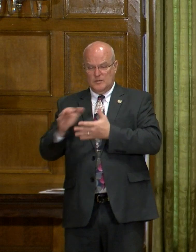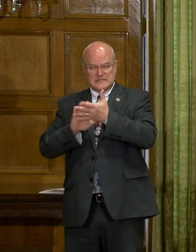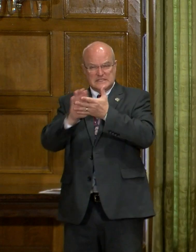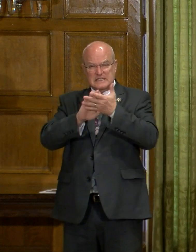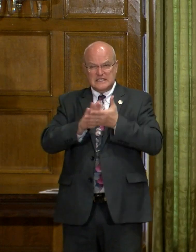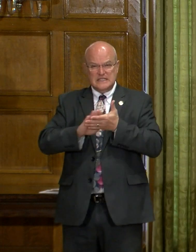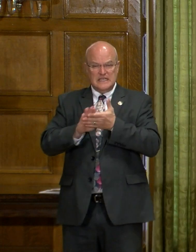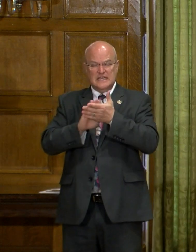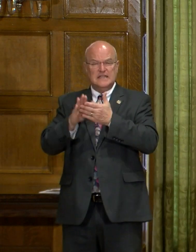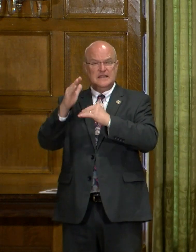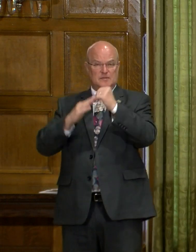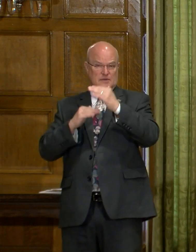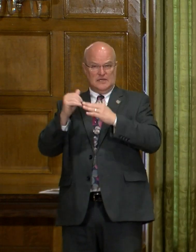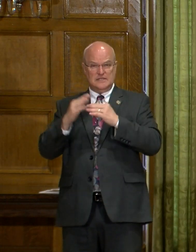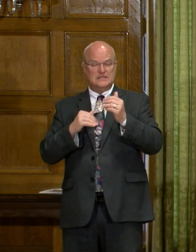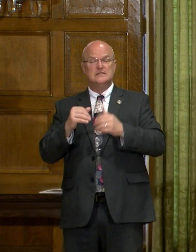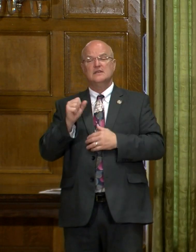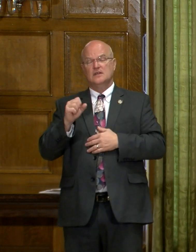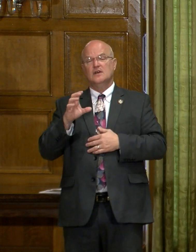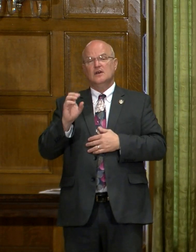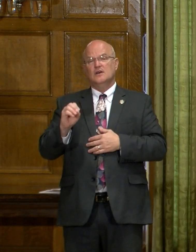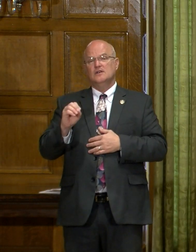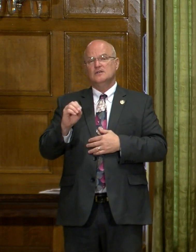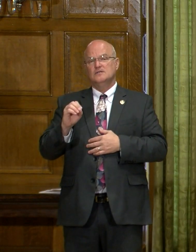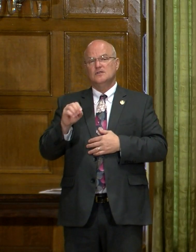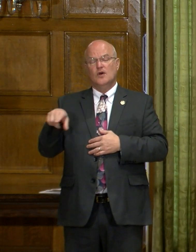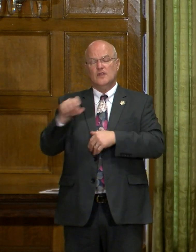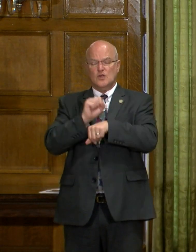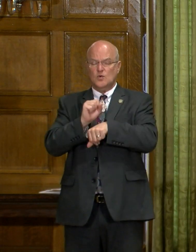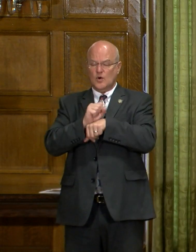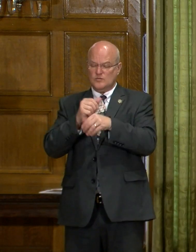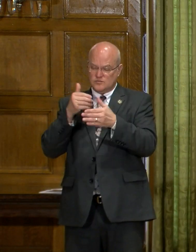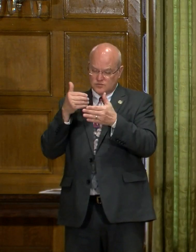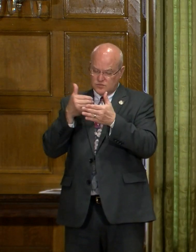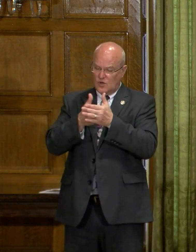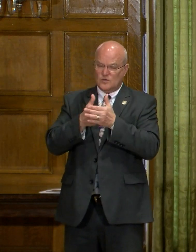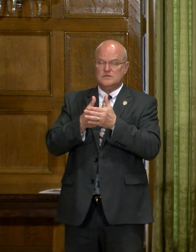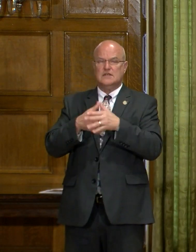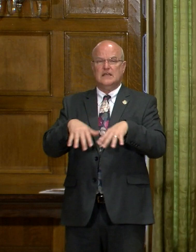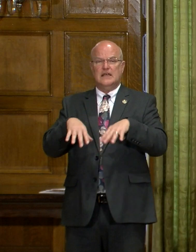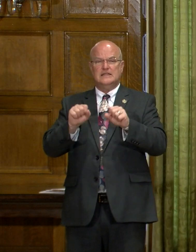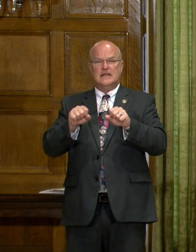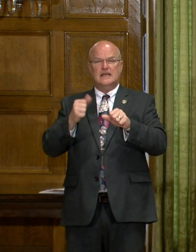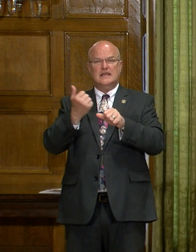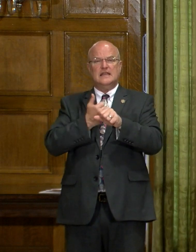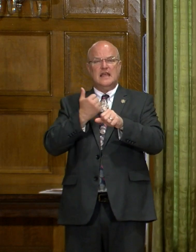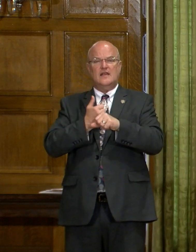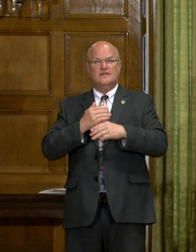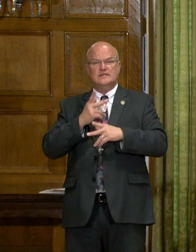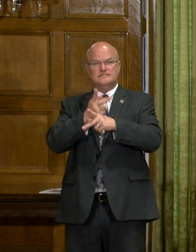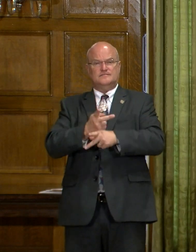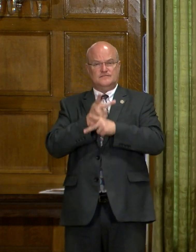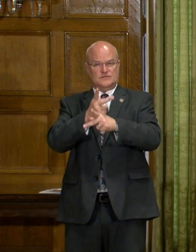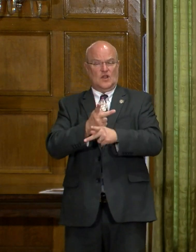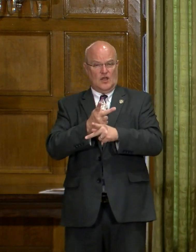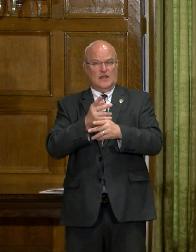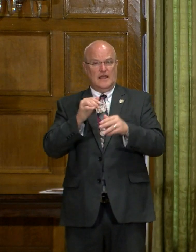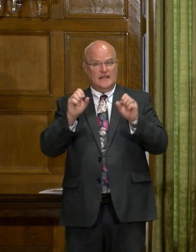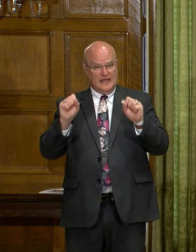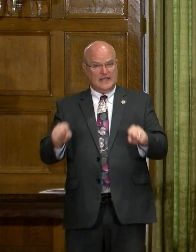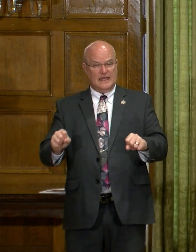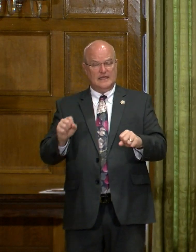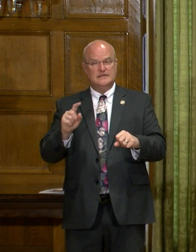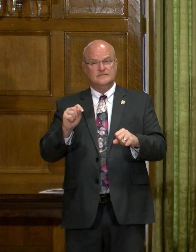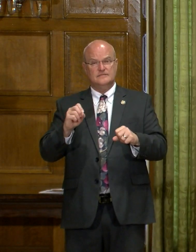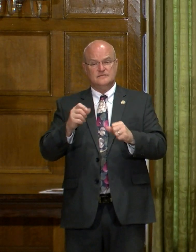cleanse the facilities. And so they're working very closely and taking every precaution that they